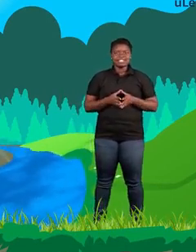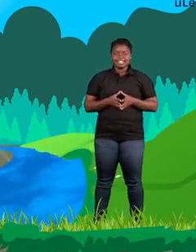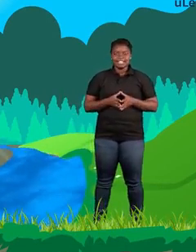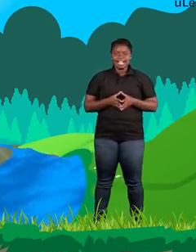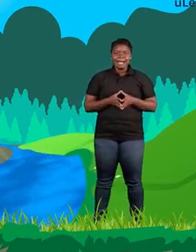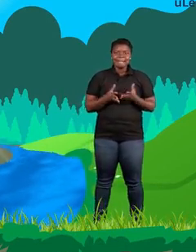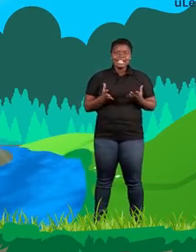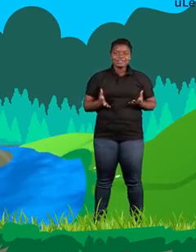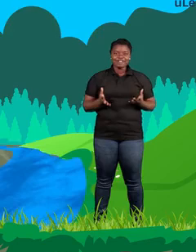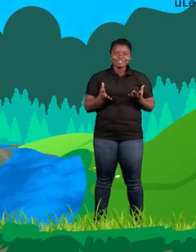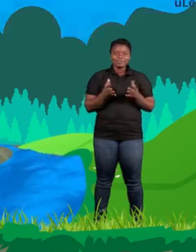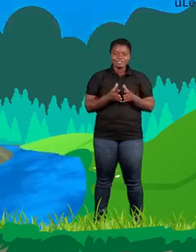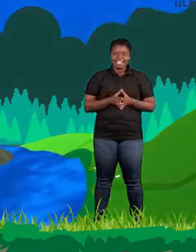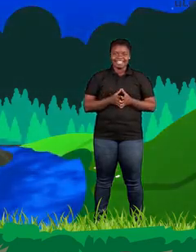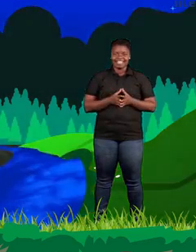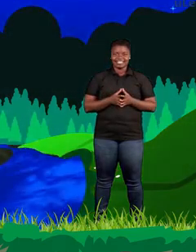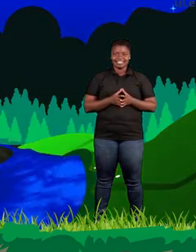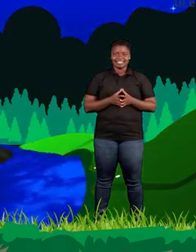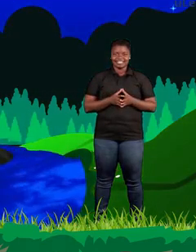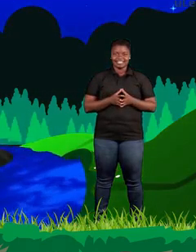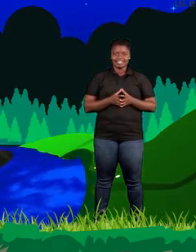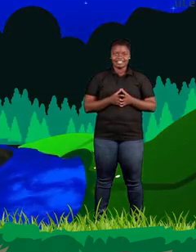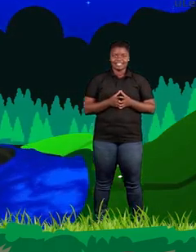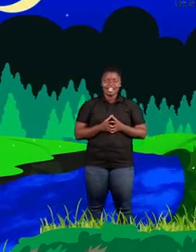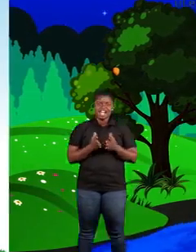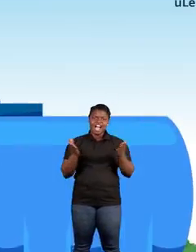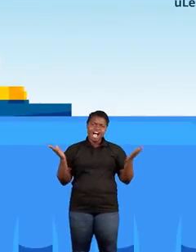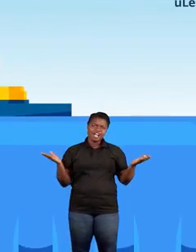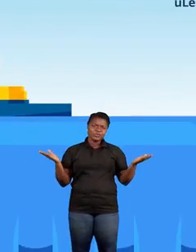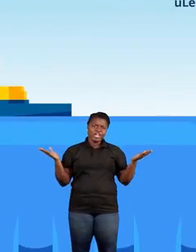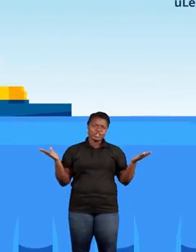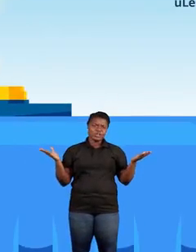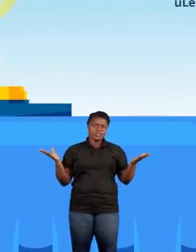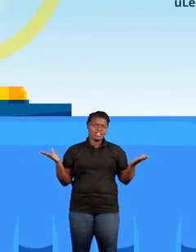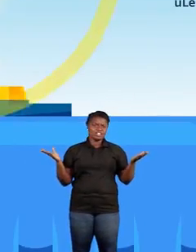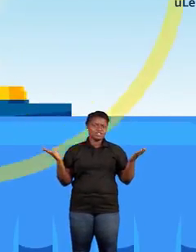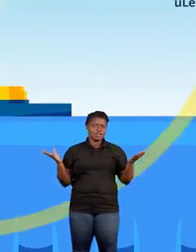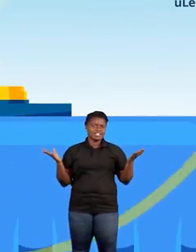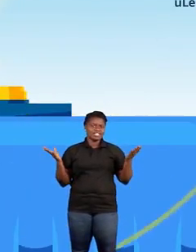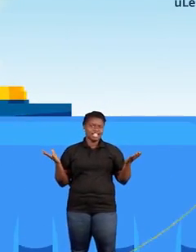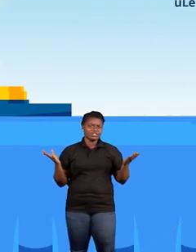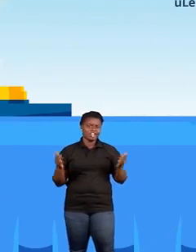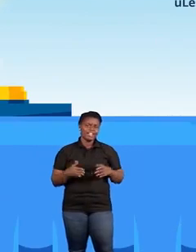day and makes way for the moon at night? How do wet clothes under the sun rays get dry?